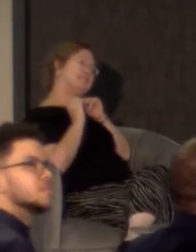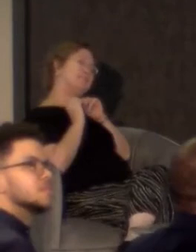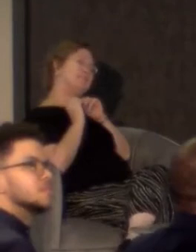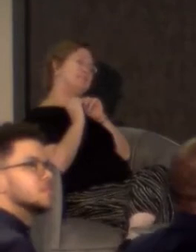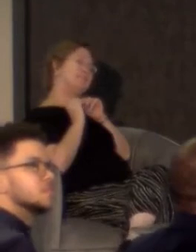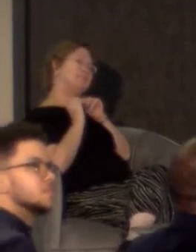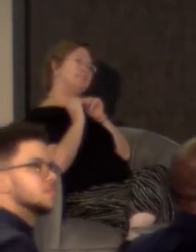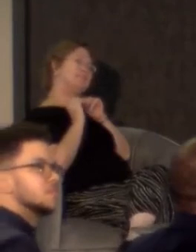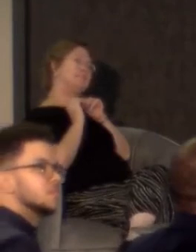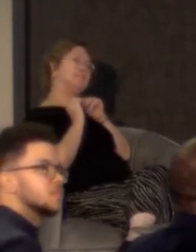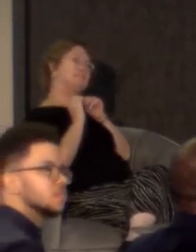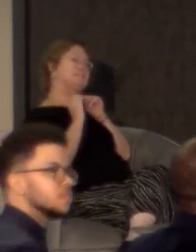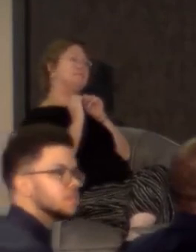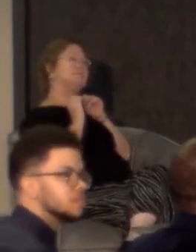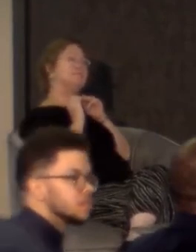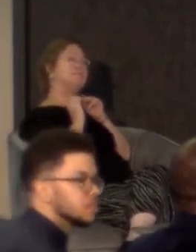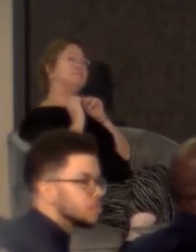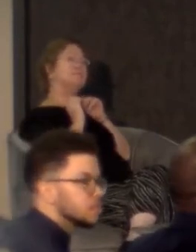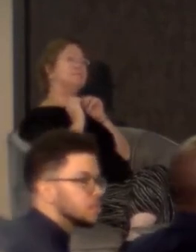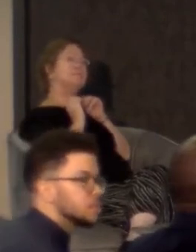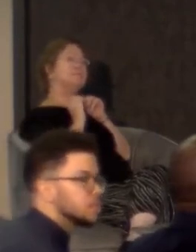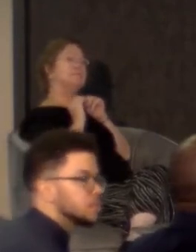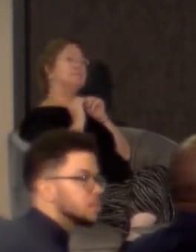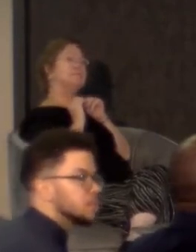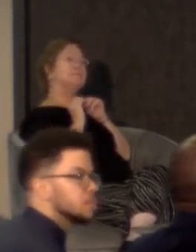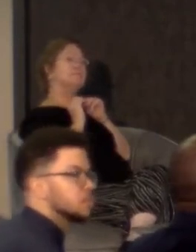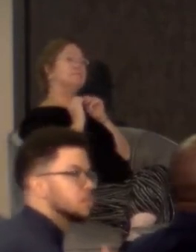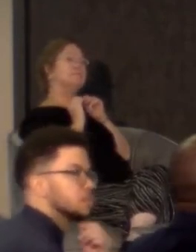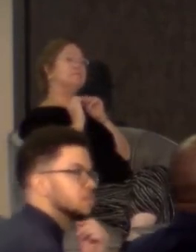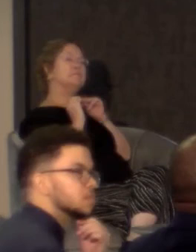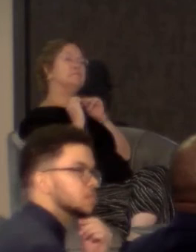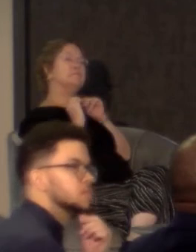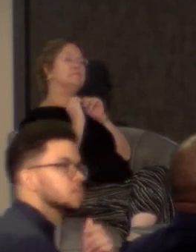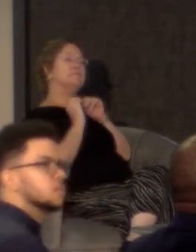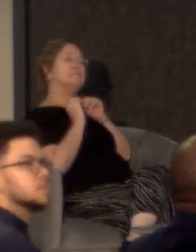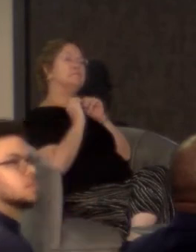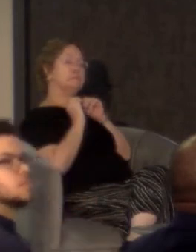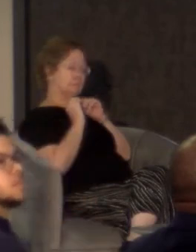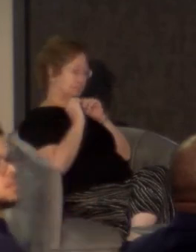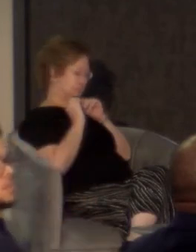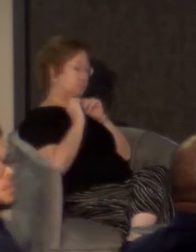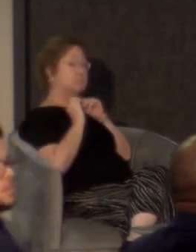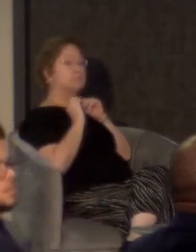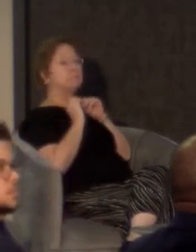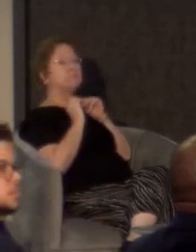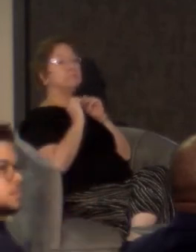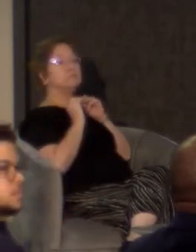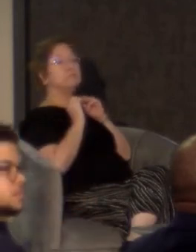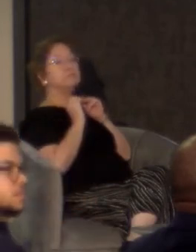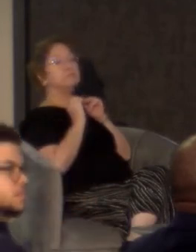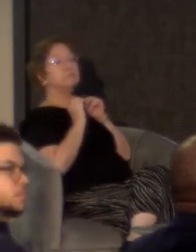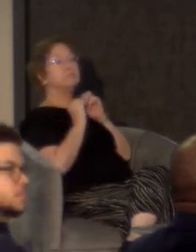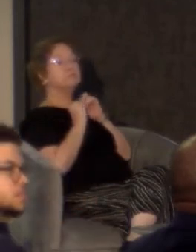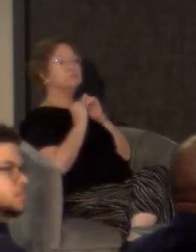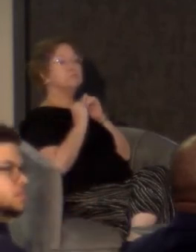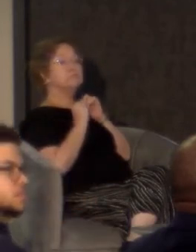do we skin the cat on skills? And so for me, it's we need a quality education. Right now, it doesn't